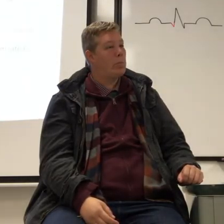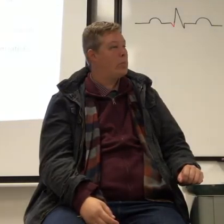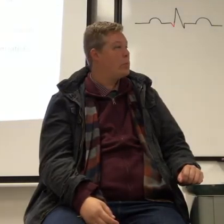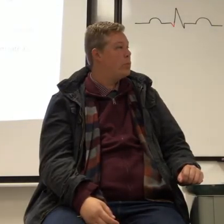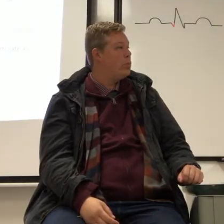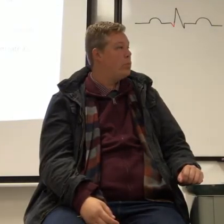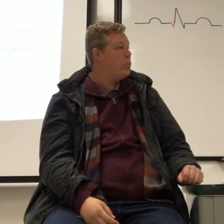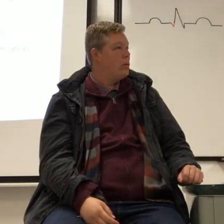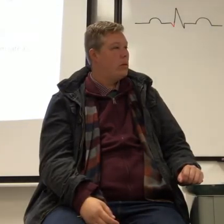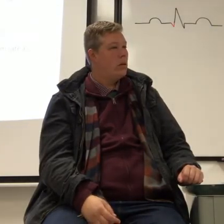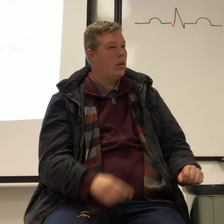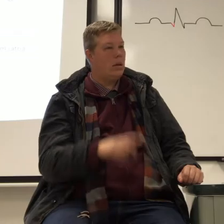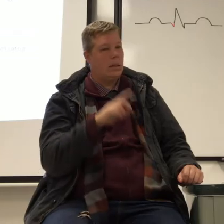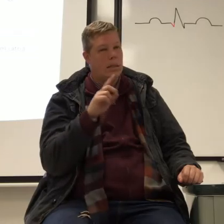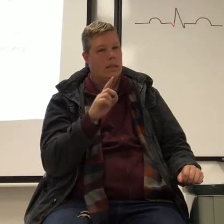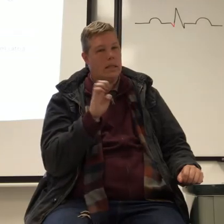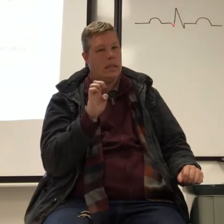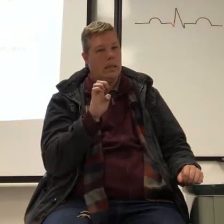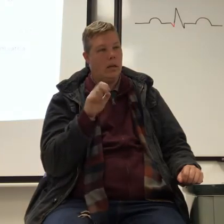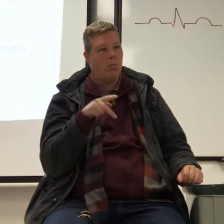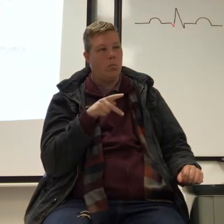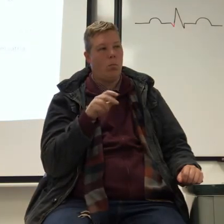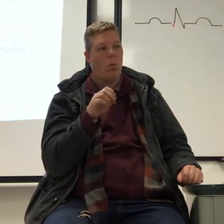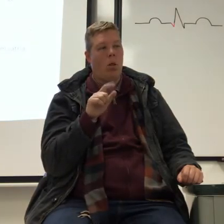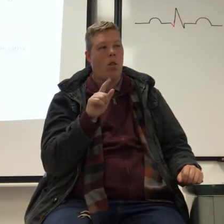the depolarization, dipole for short.